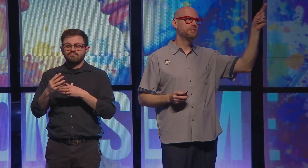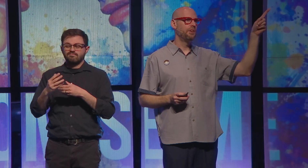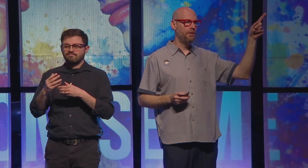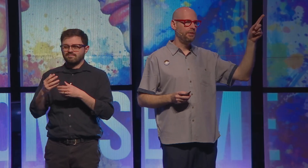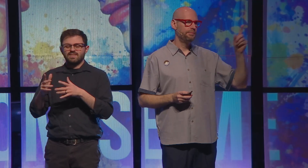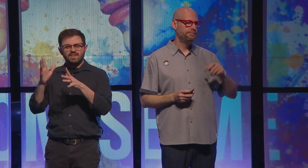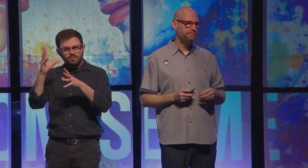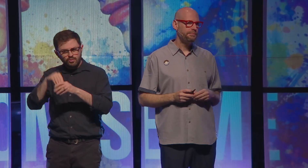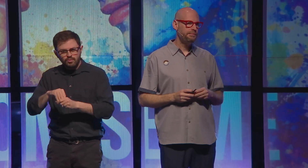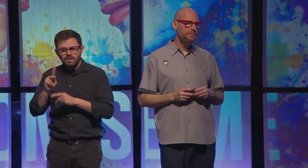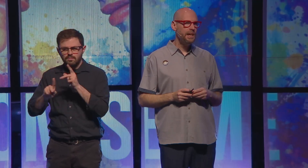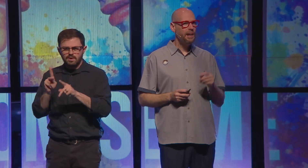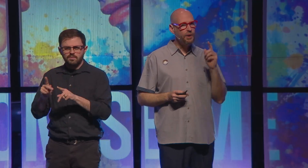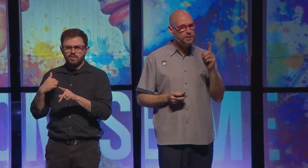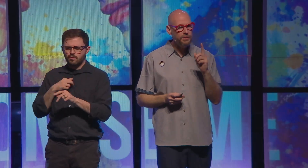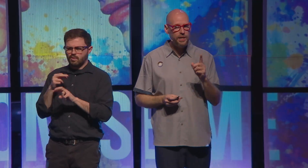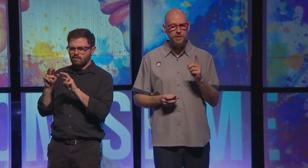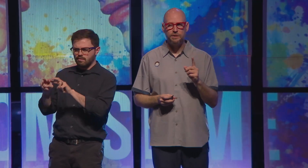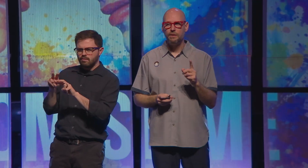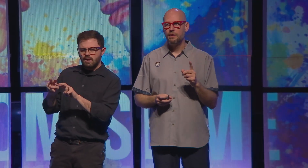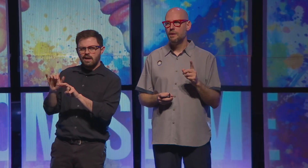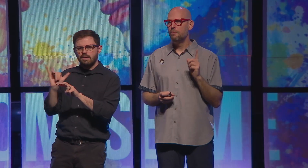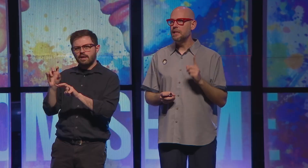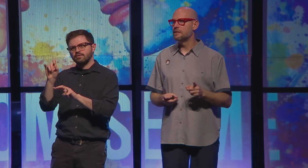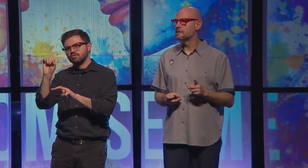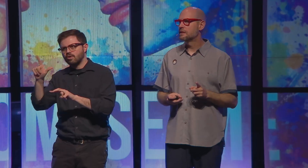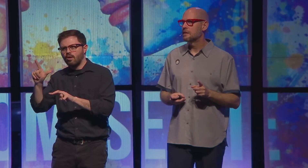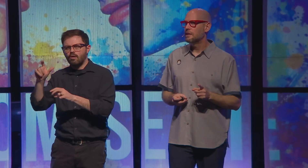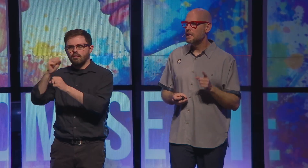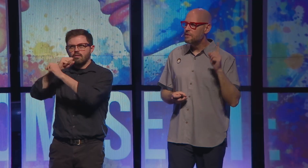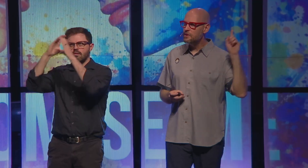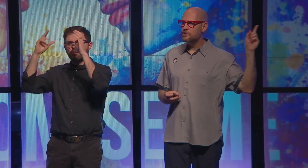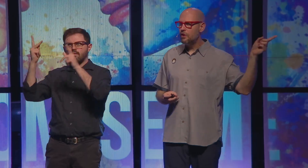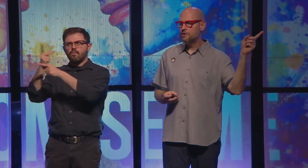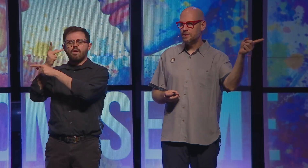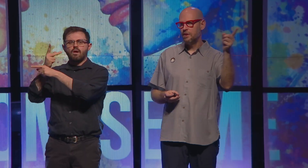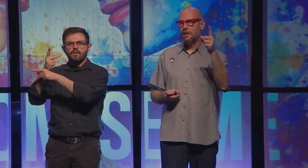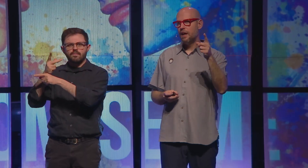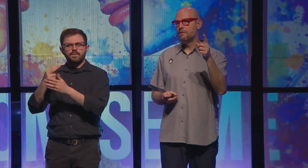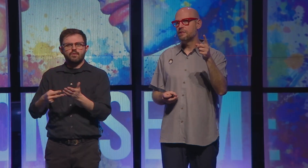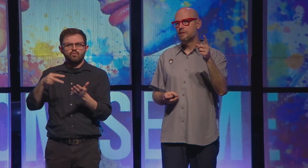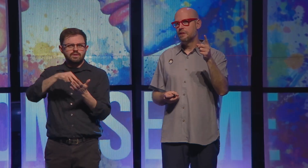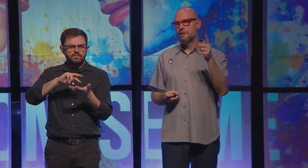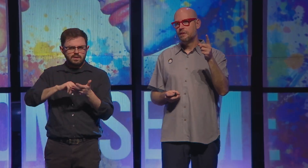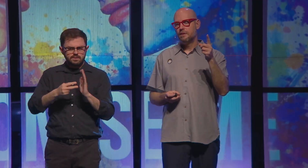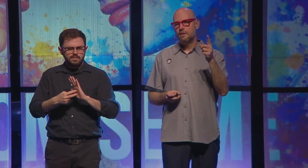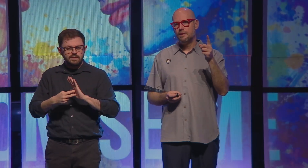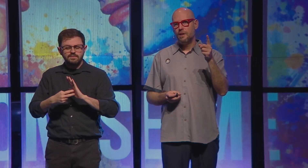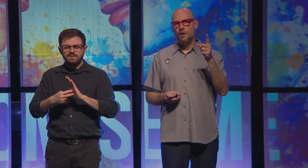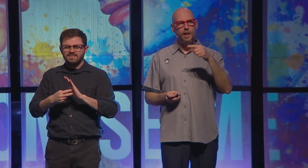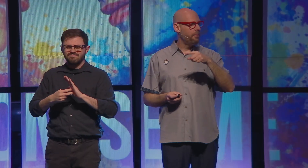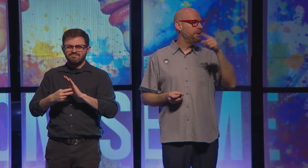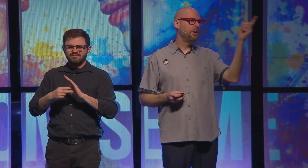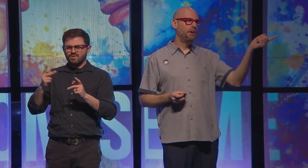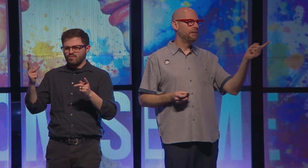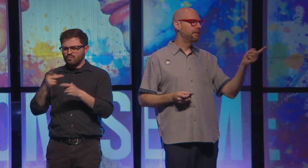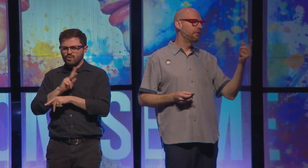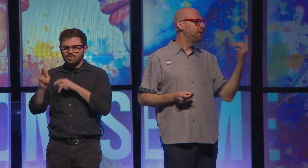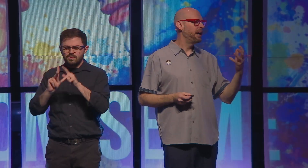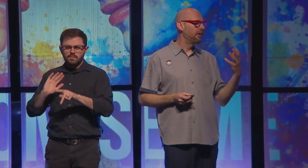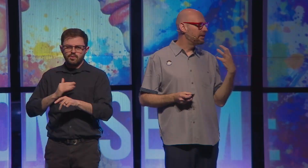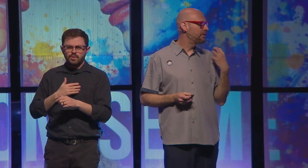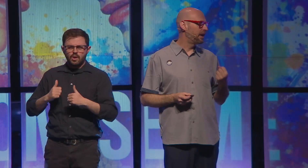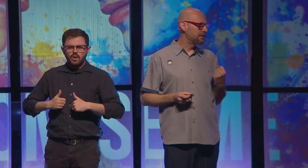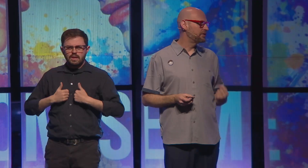think of as Saul. And resurrection means even the Sauls in our lives are not beyond